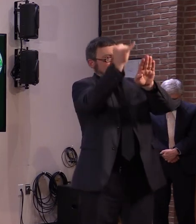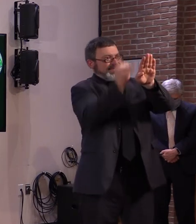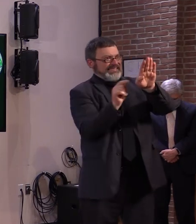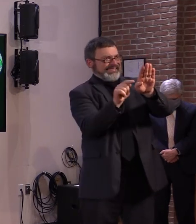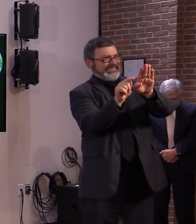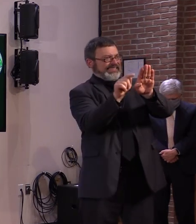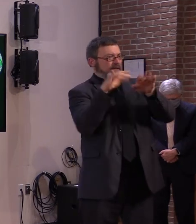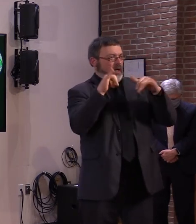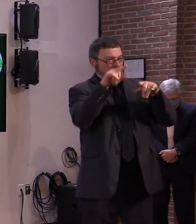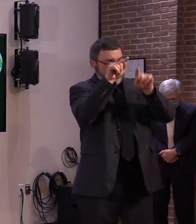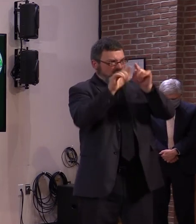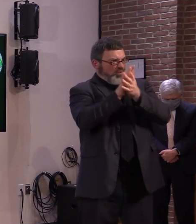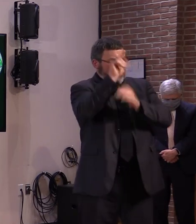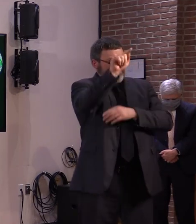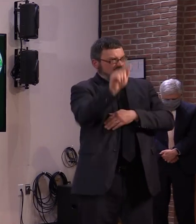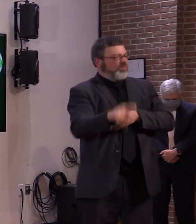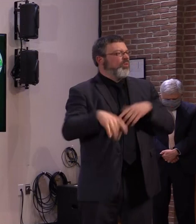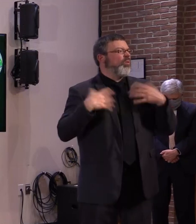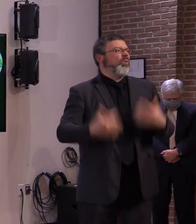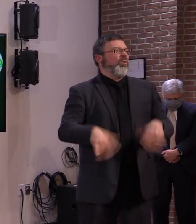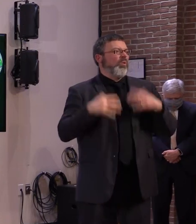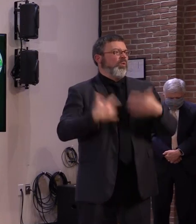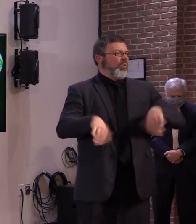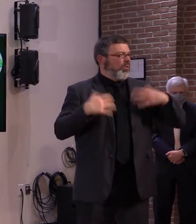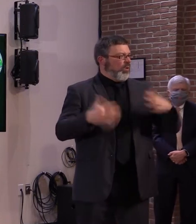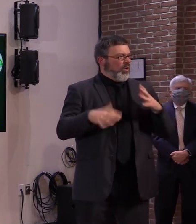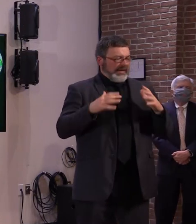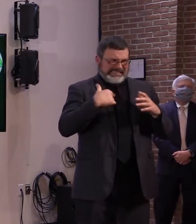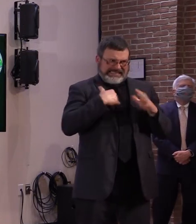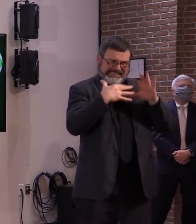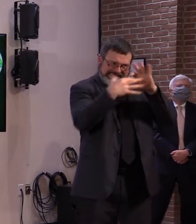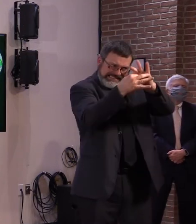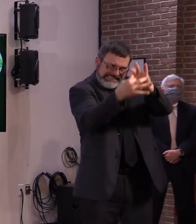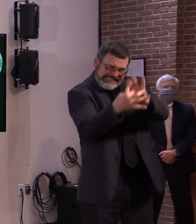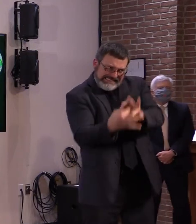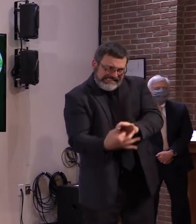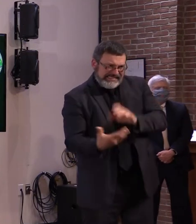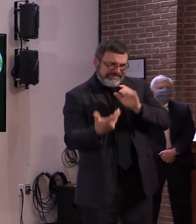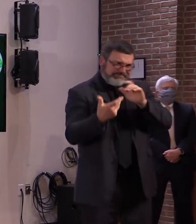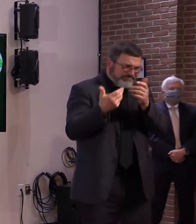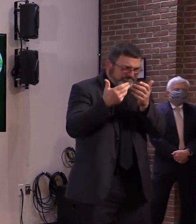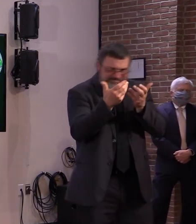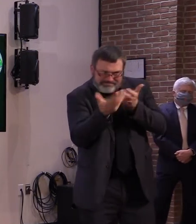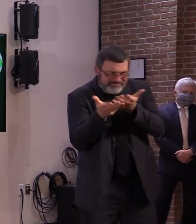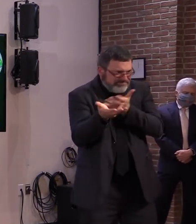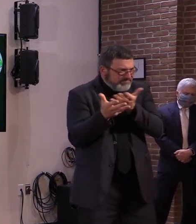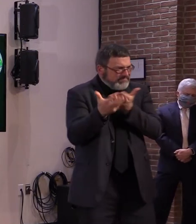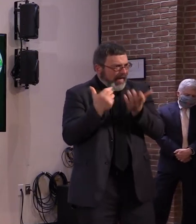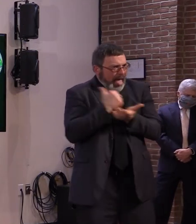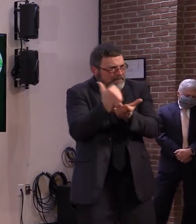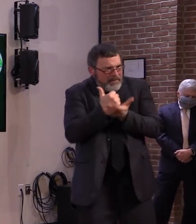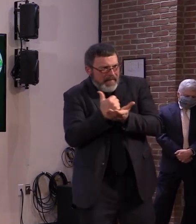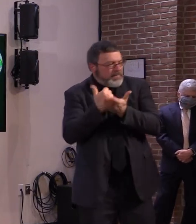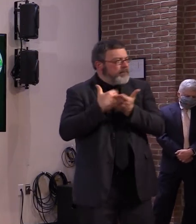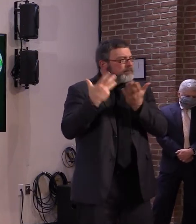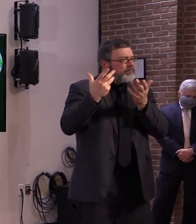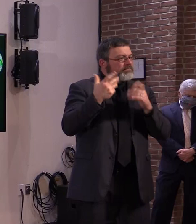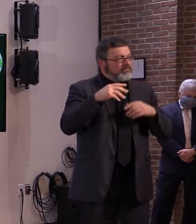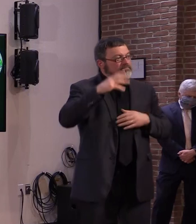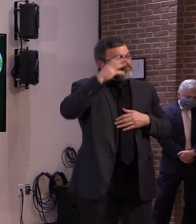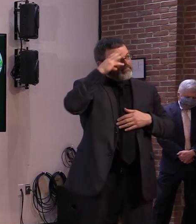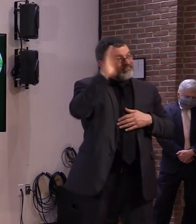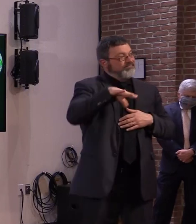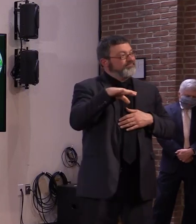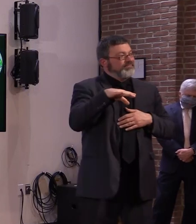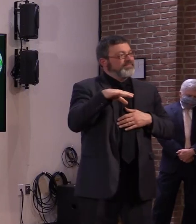them to provide support and guidance in cooperation with the school authorities in New Hampshire. It's hard to remember with the weather today, but this